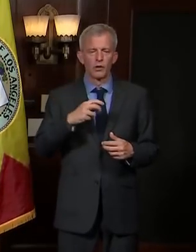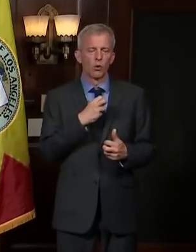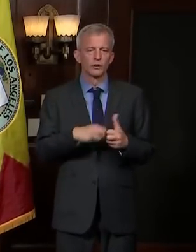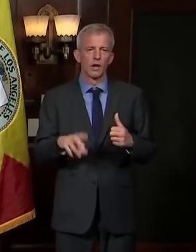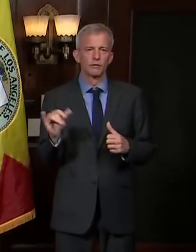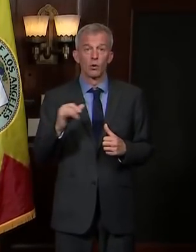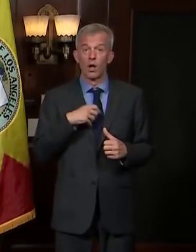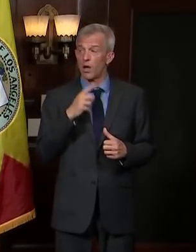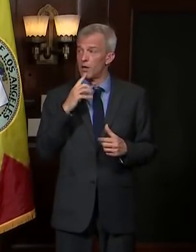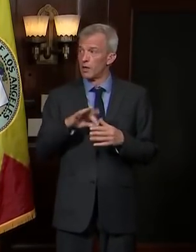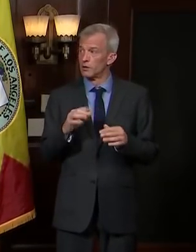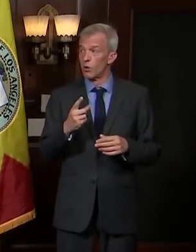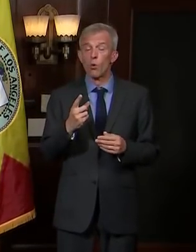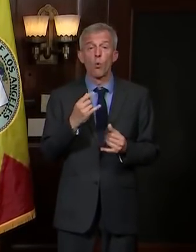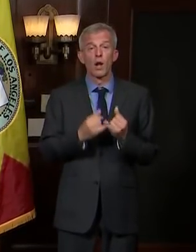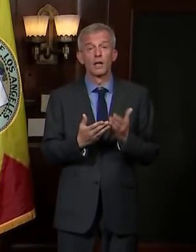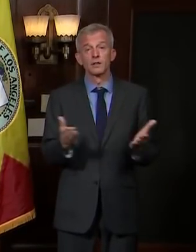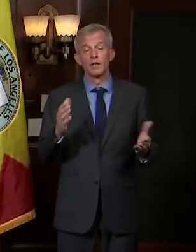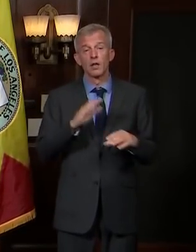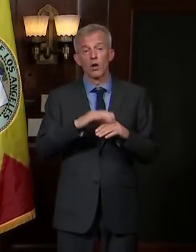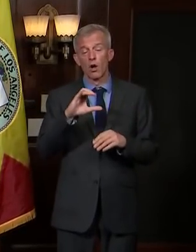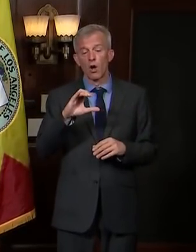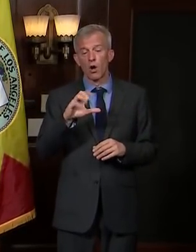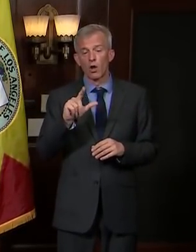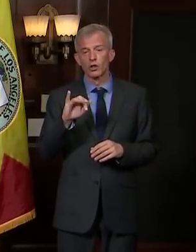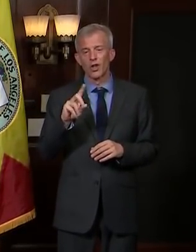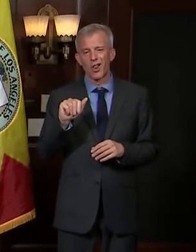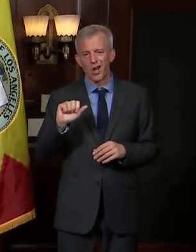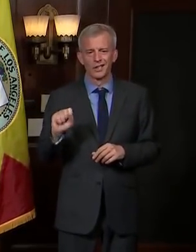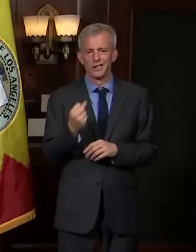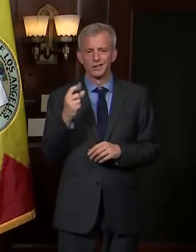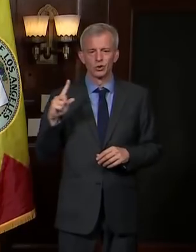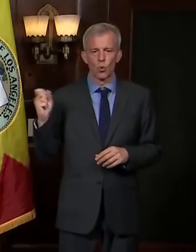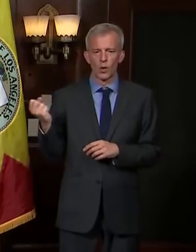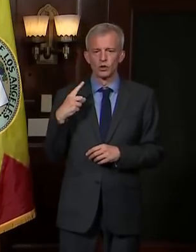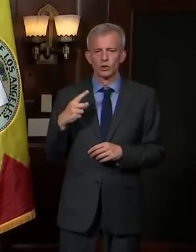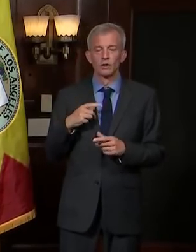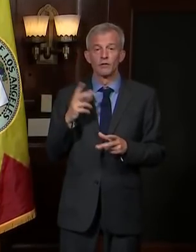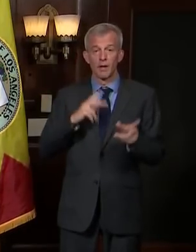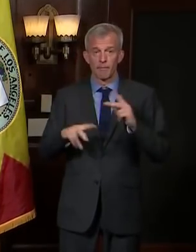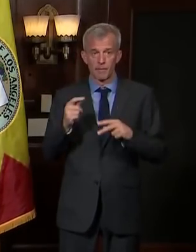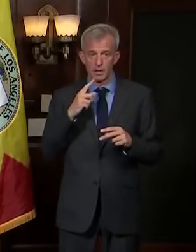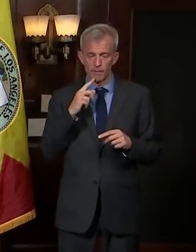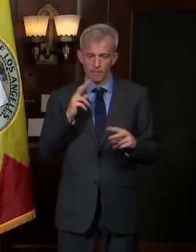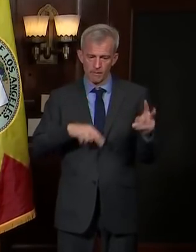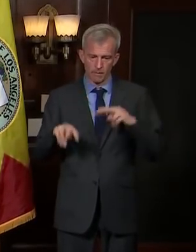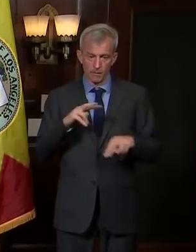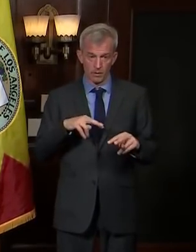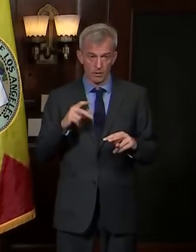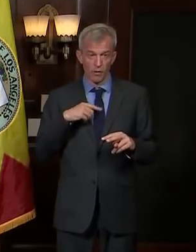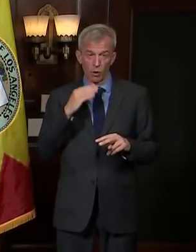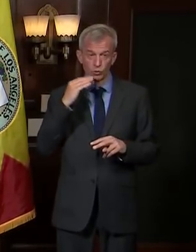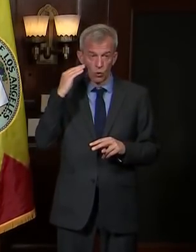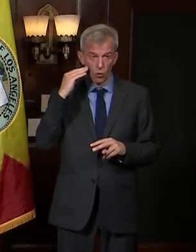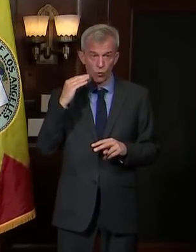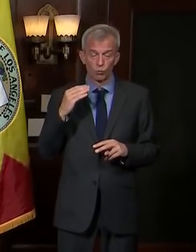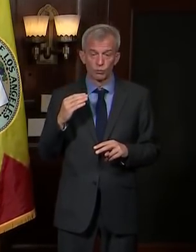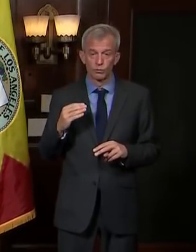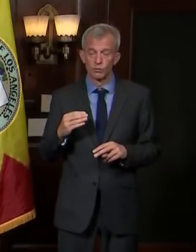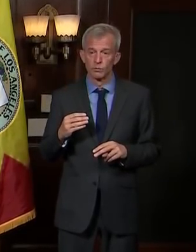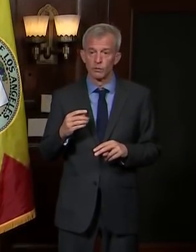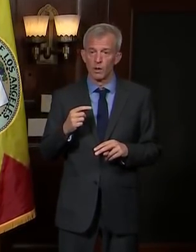wanted to say one last thing on Claudia's too, just to go back to the folks that are looking at those homes. I want to say this,